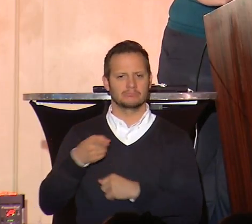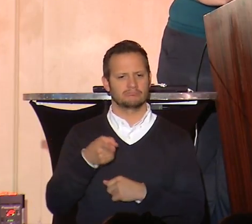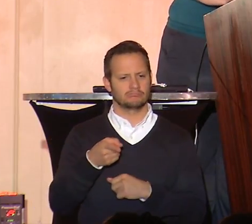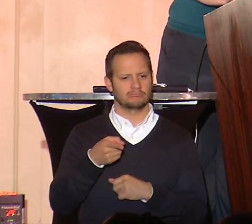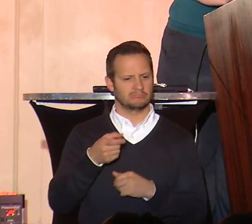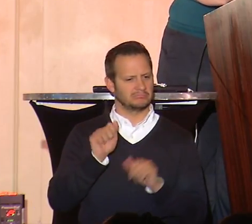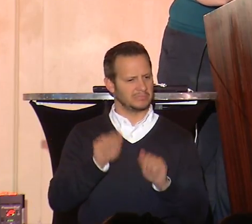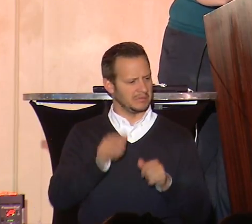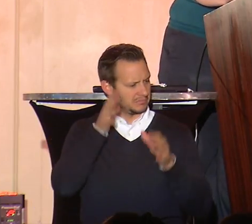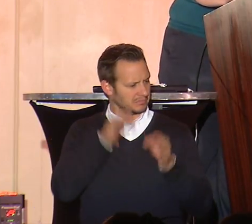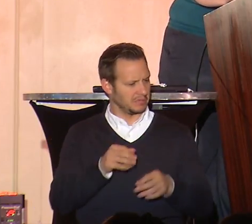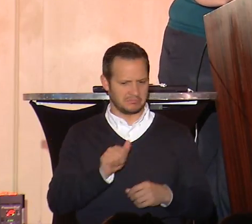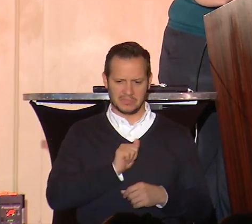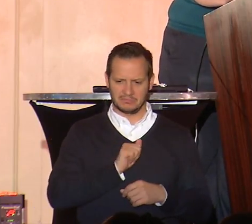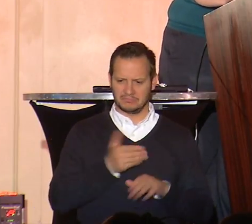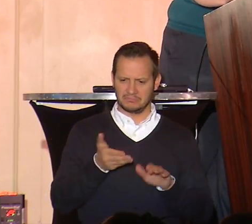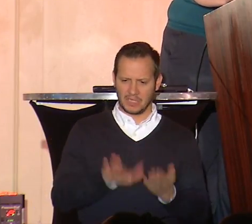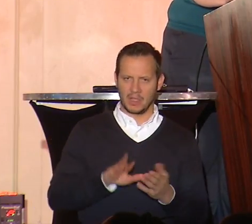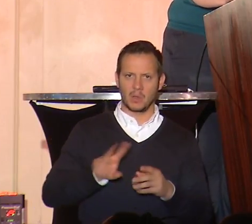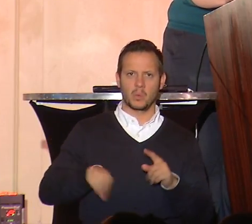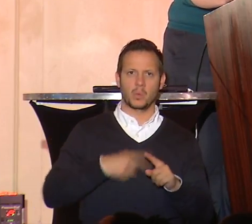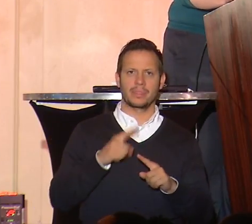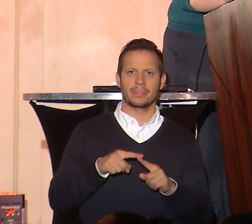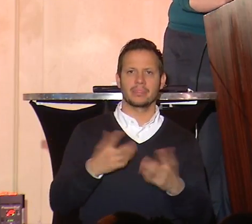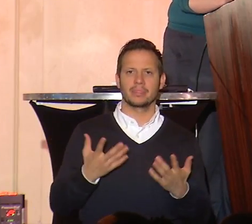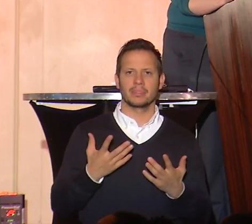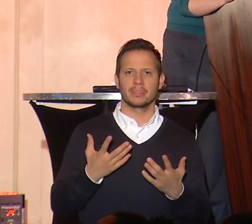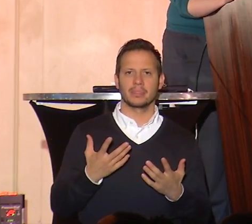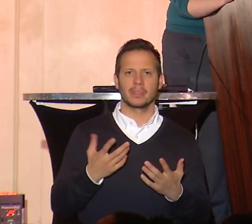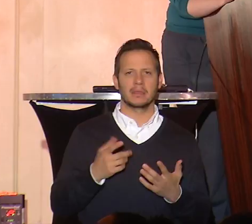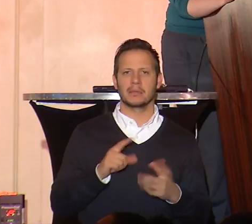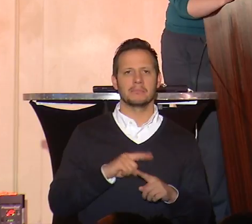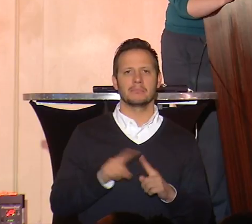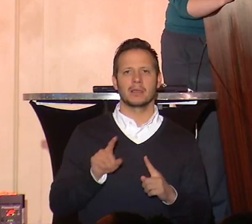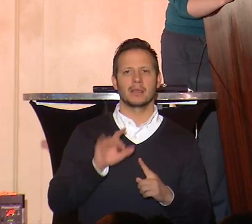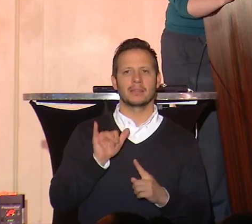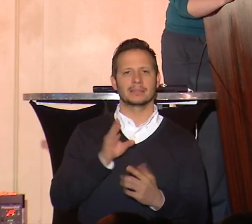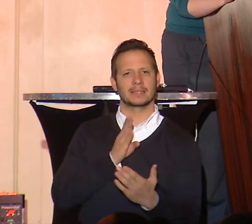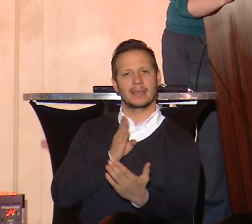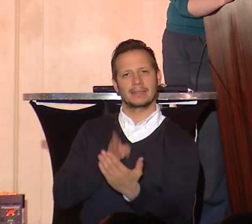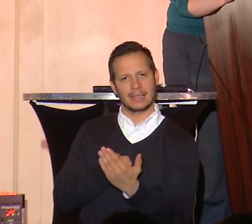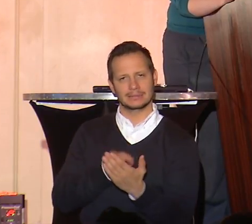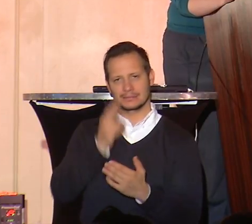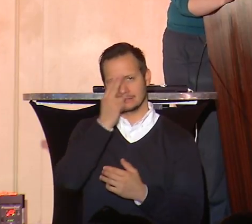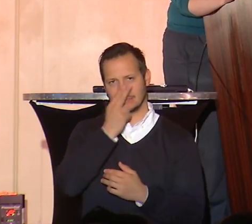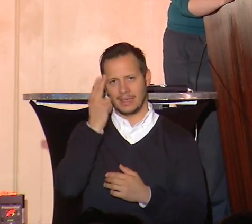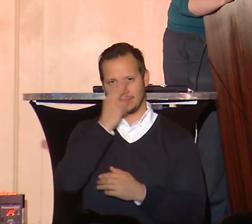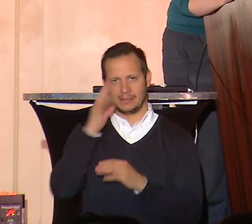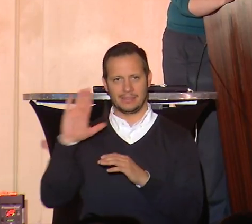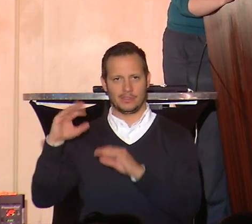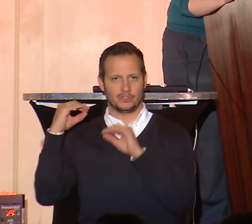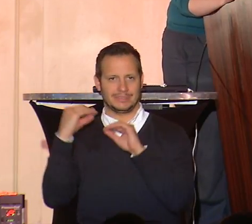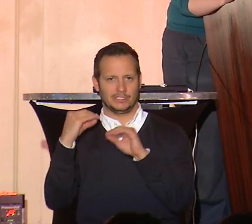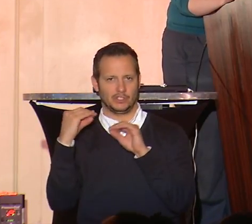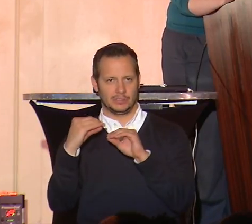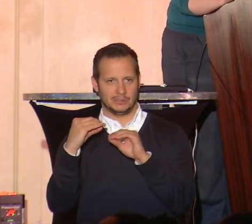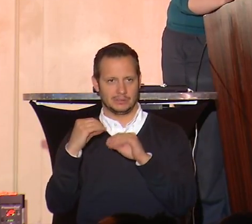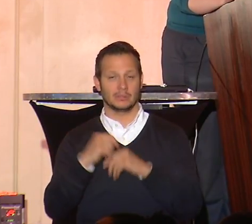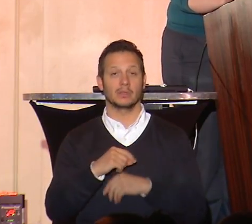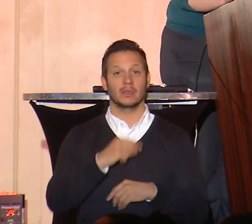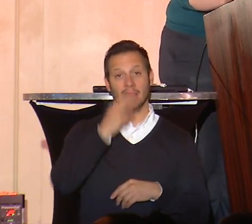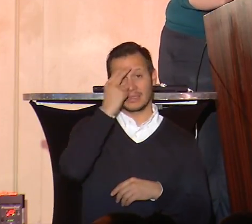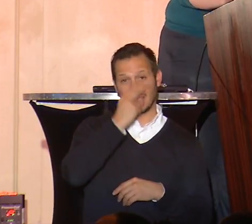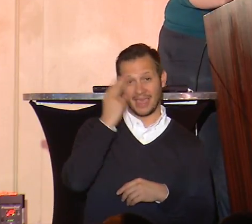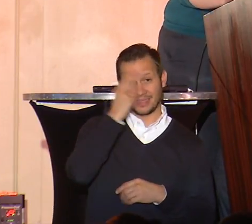determine the timing and a manner of their death, which is against Catholic teaching. And so because of Catholic beliefs,